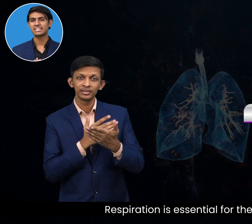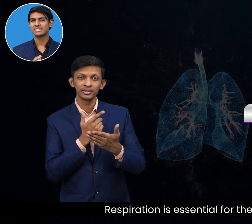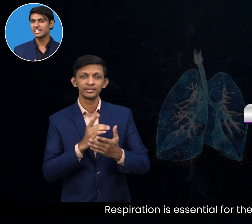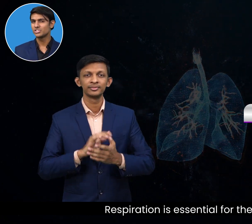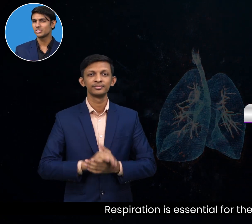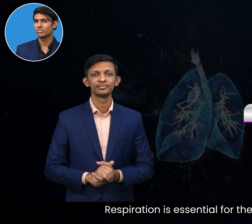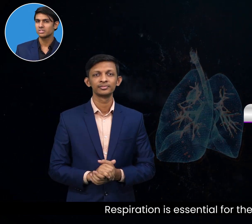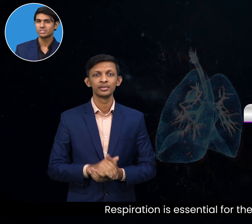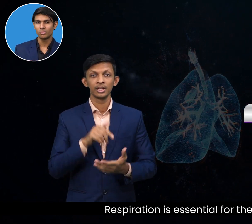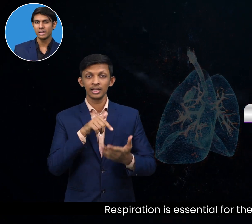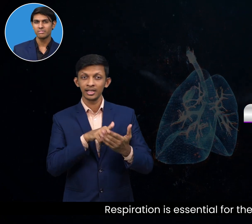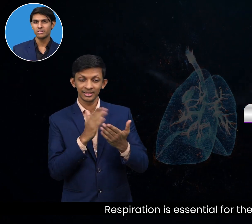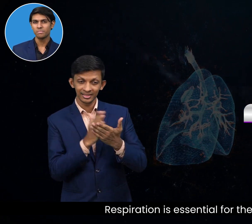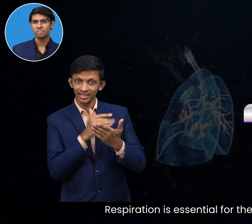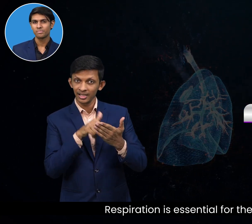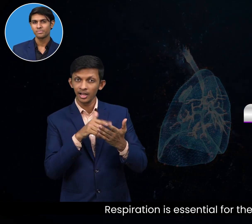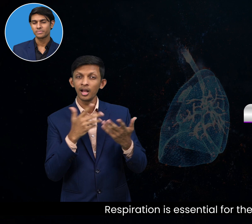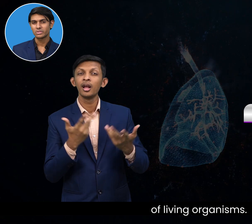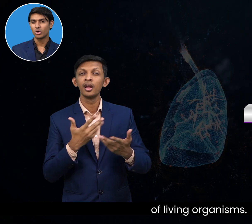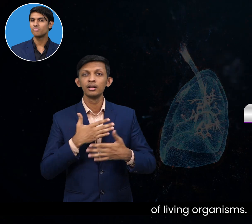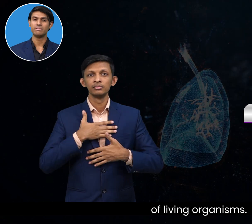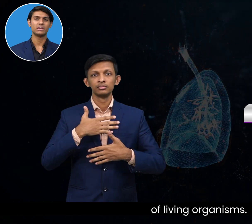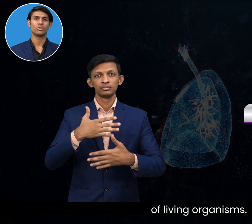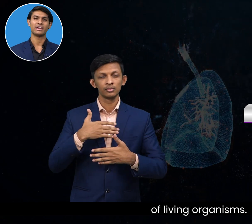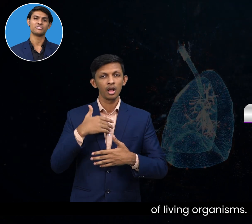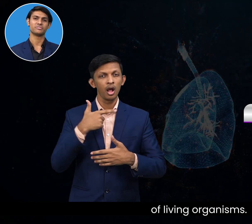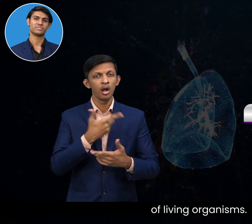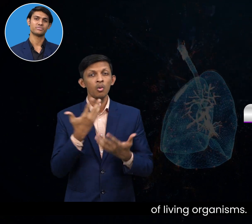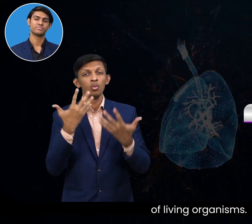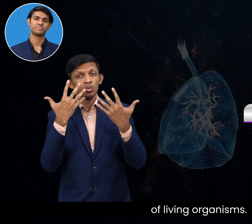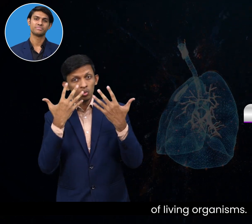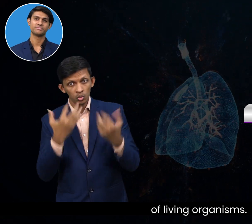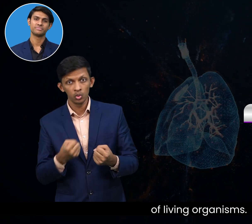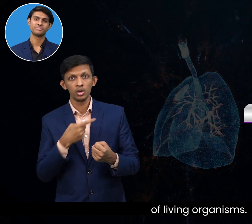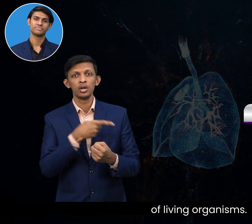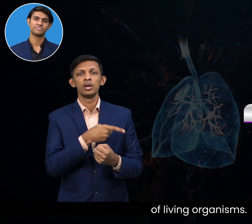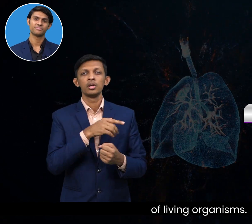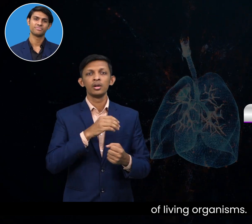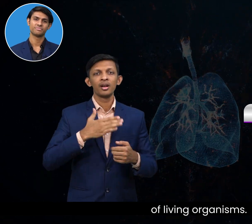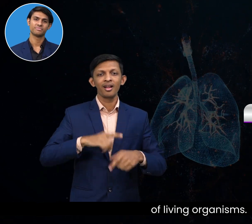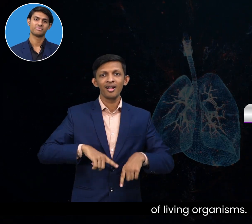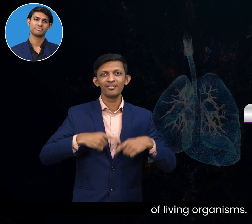Respiration is essential for the survival of living organisms.